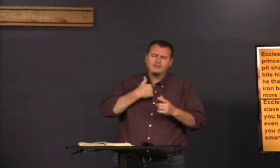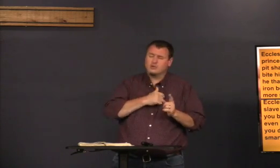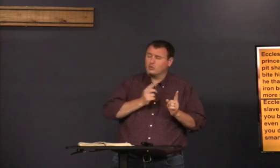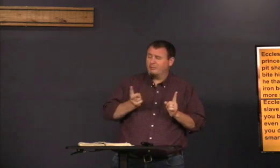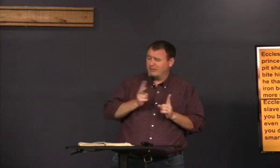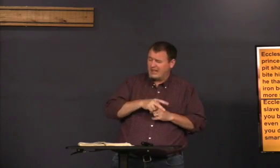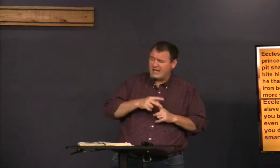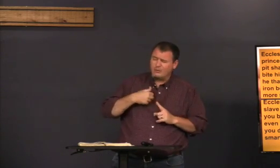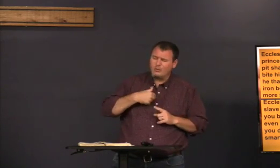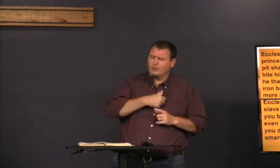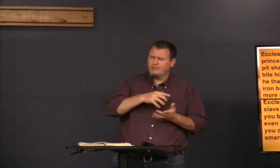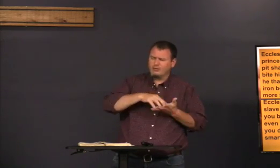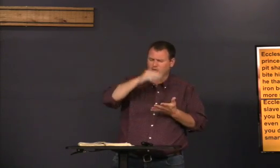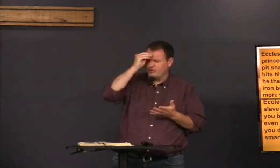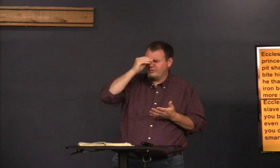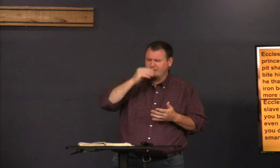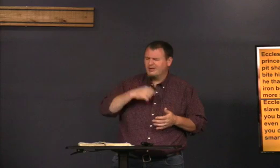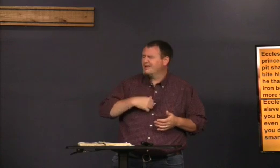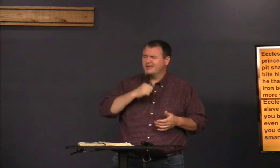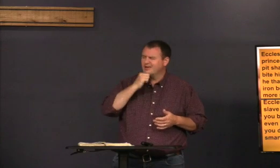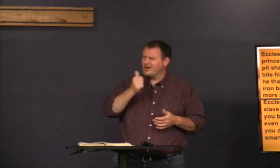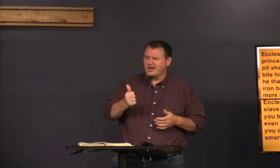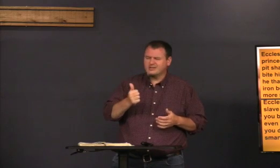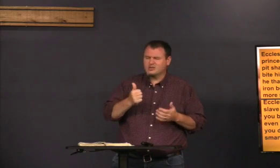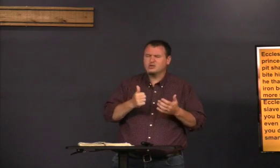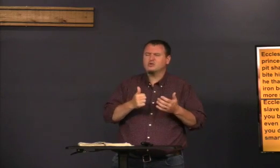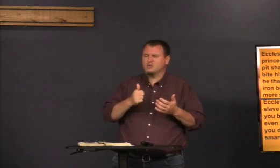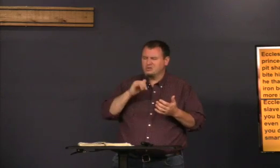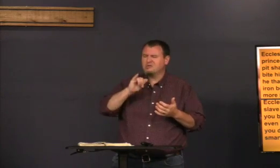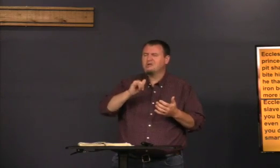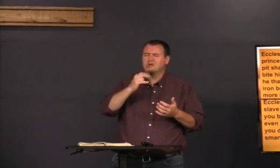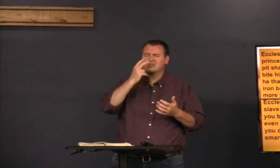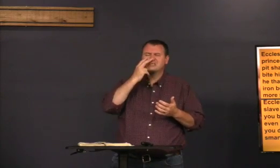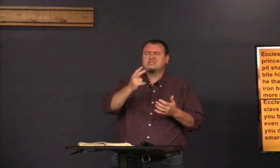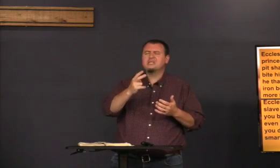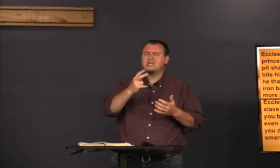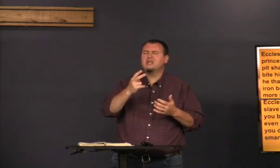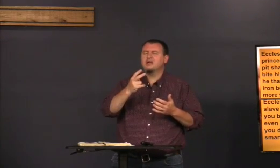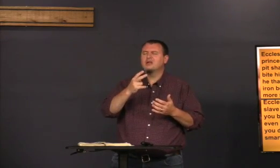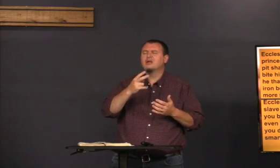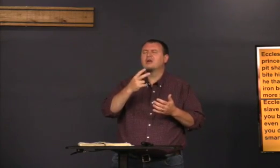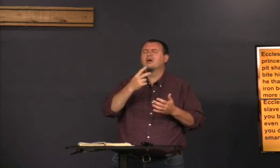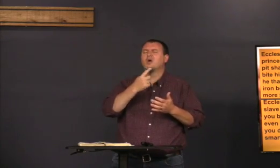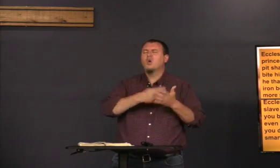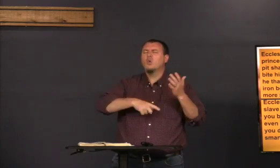to apply what we've learned, not to see